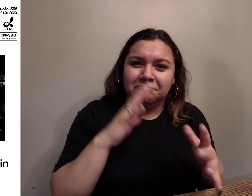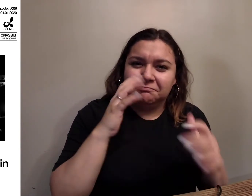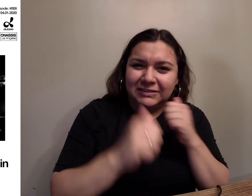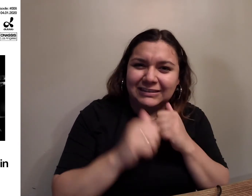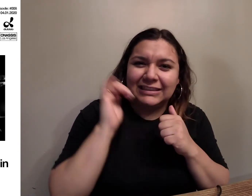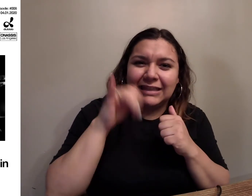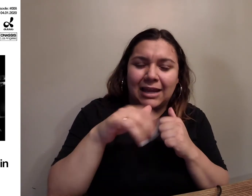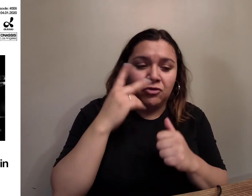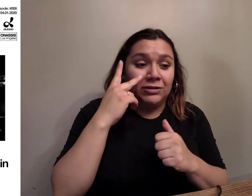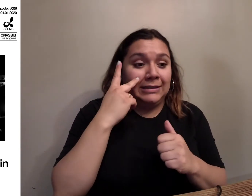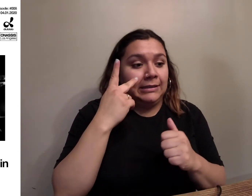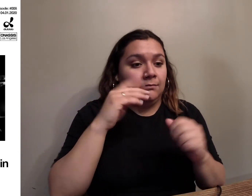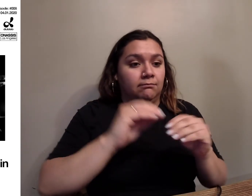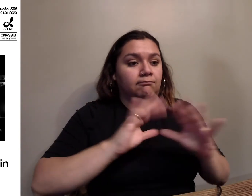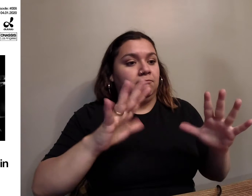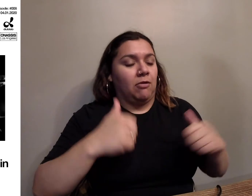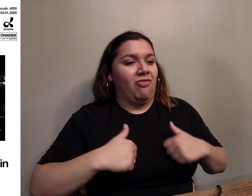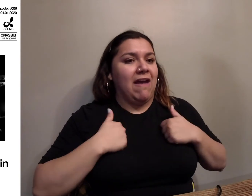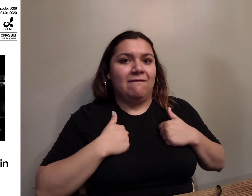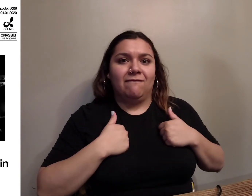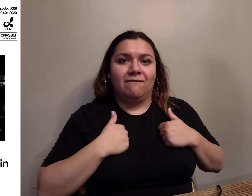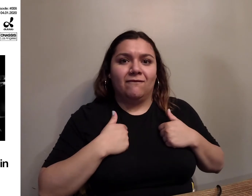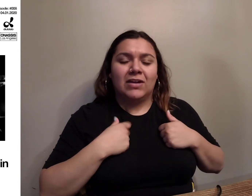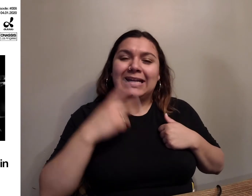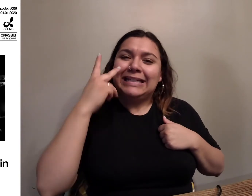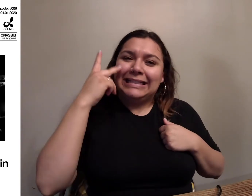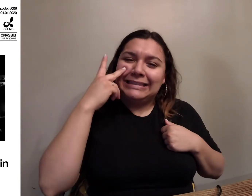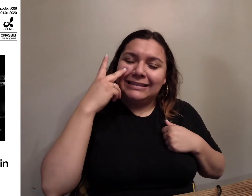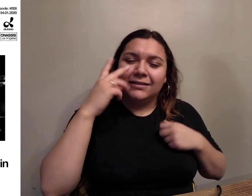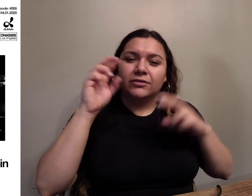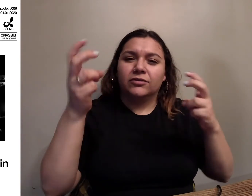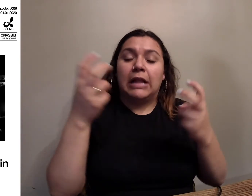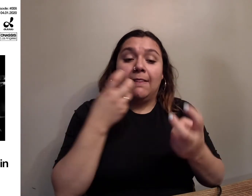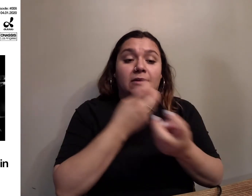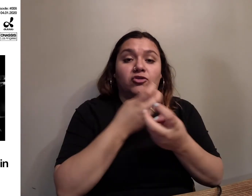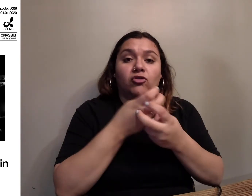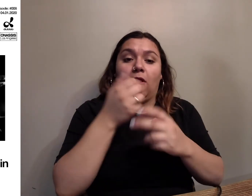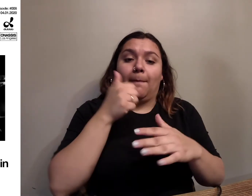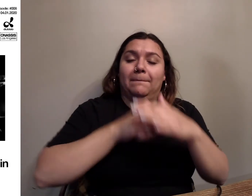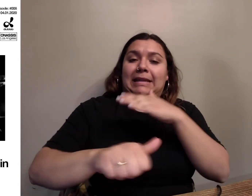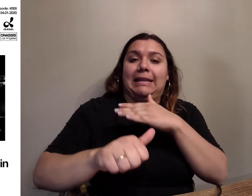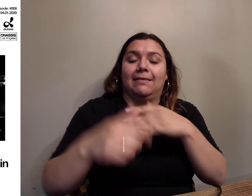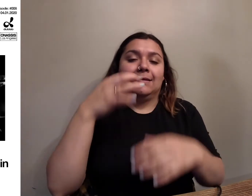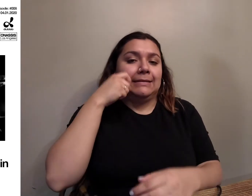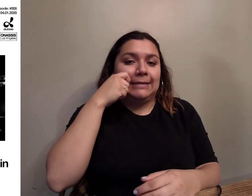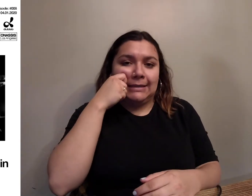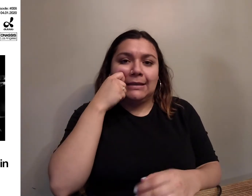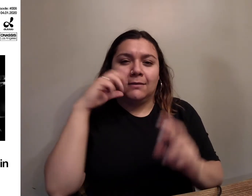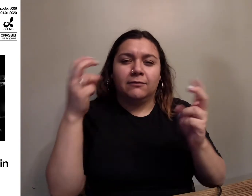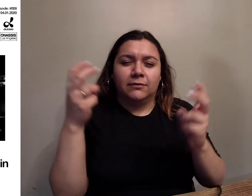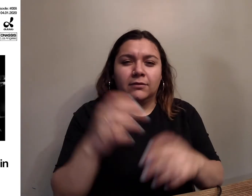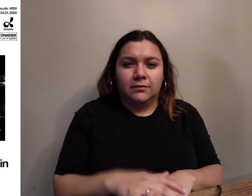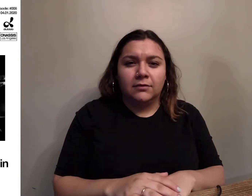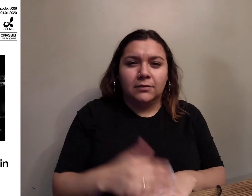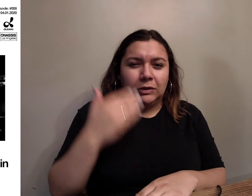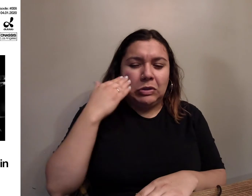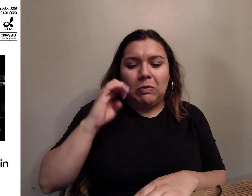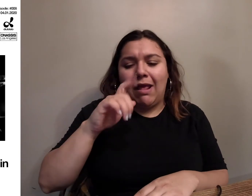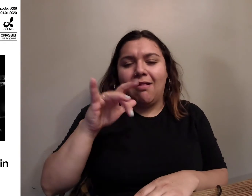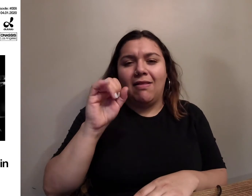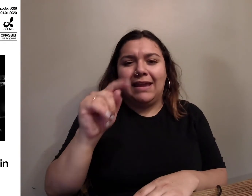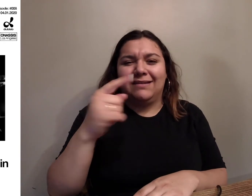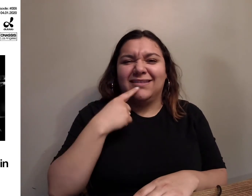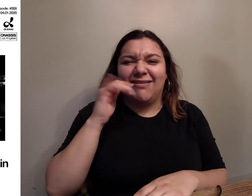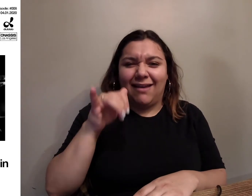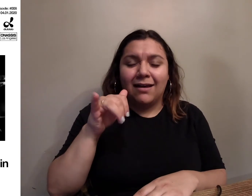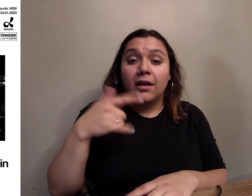see the skull beneath the skin, as Eliot said of Webster. Yeah. You know,